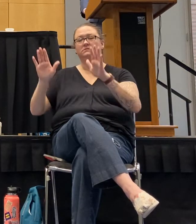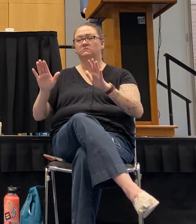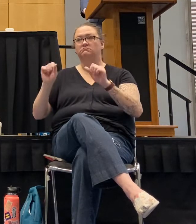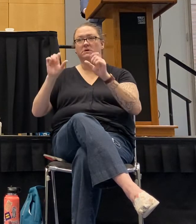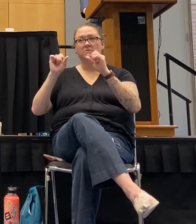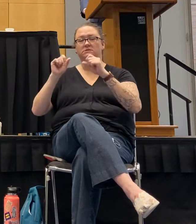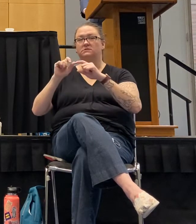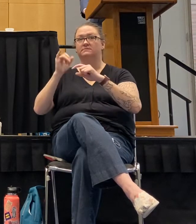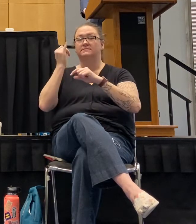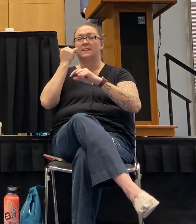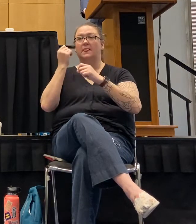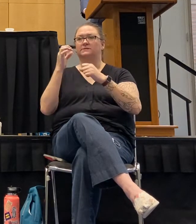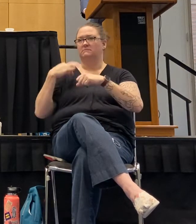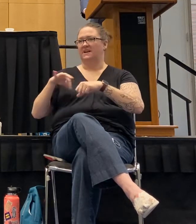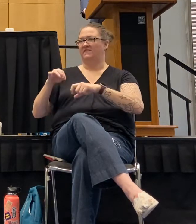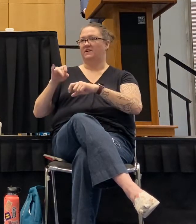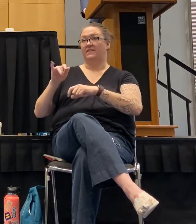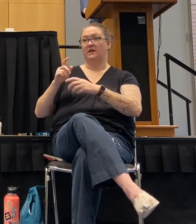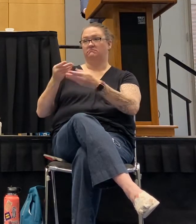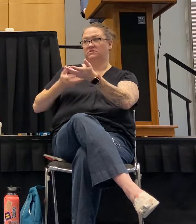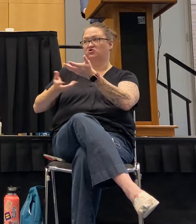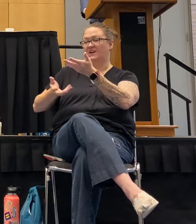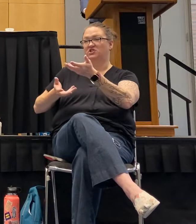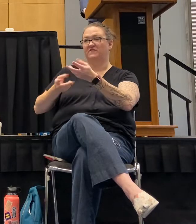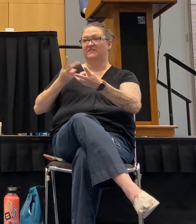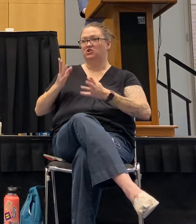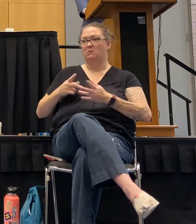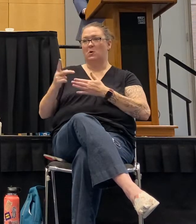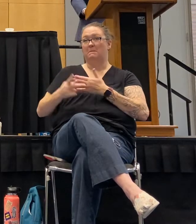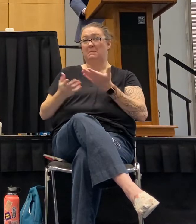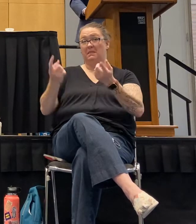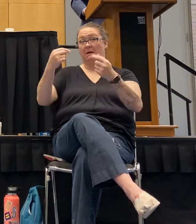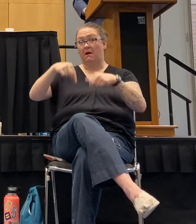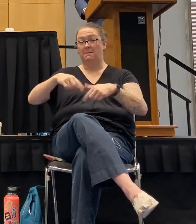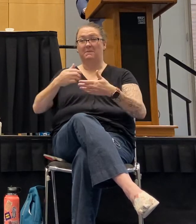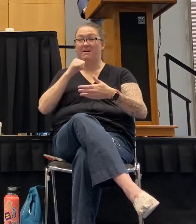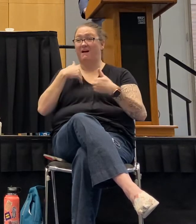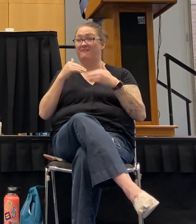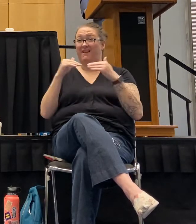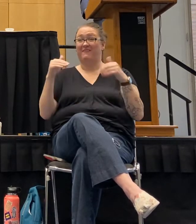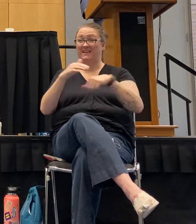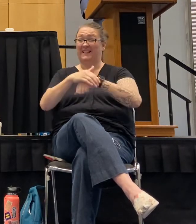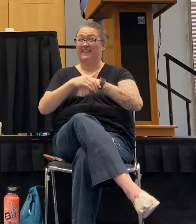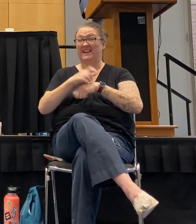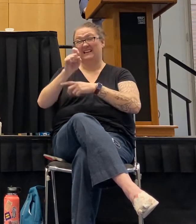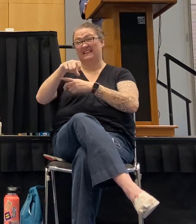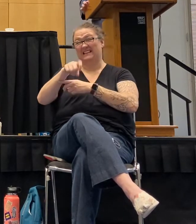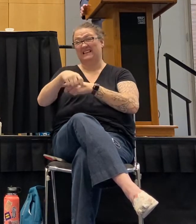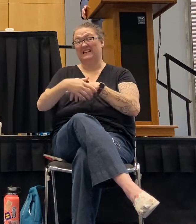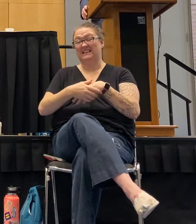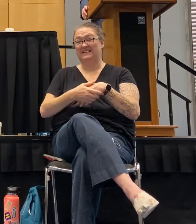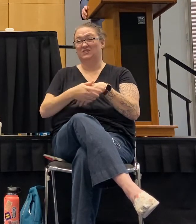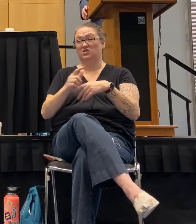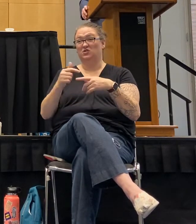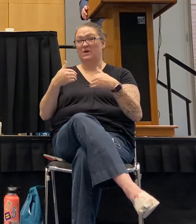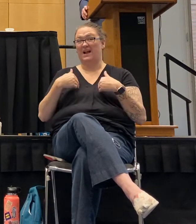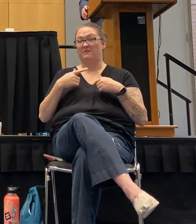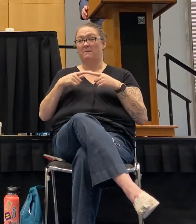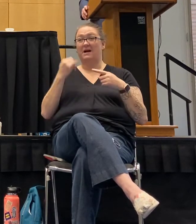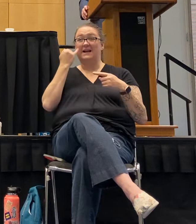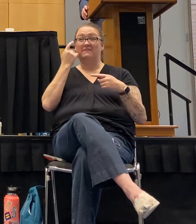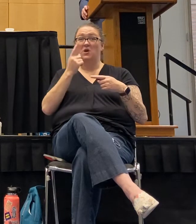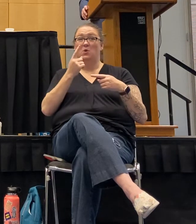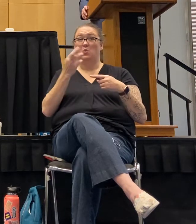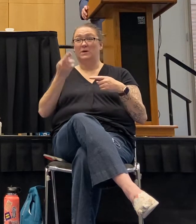That's a benefit of the exchange visitor program. If someone comes here, they may not have the level of English that they necessarily need to have, but if